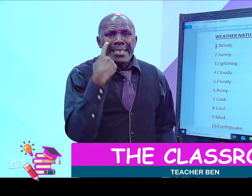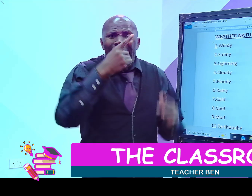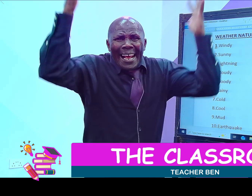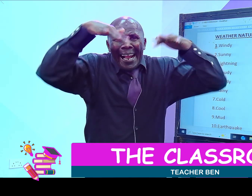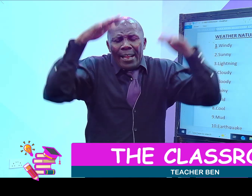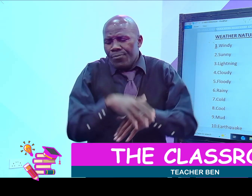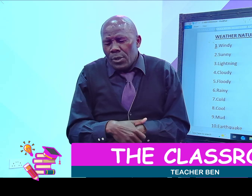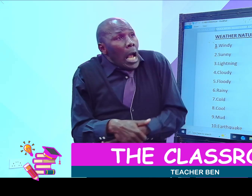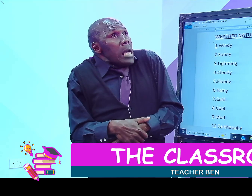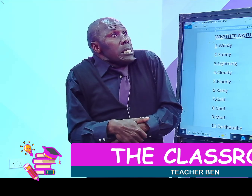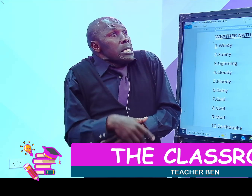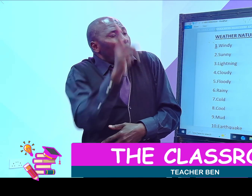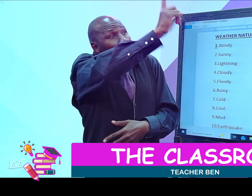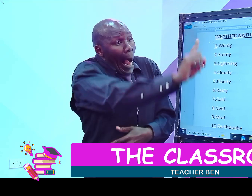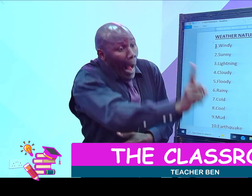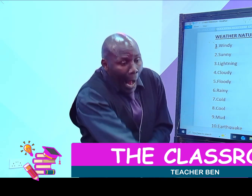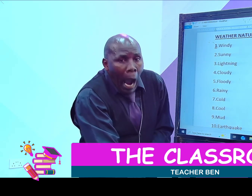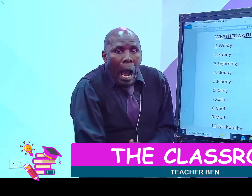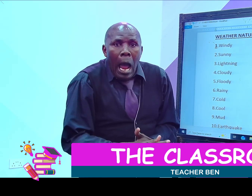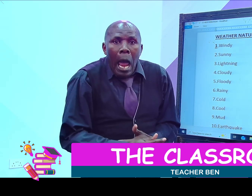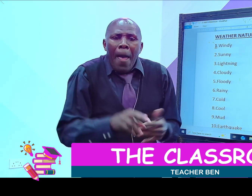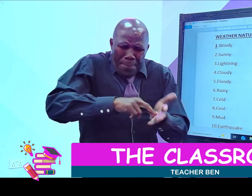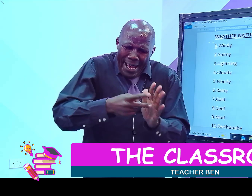The way the lightning strikes,